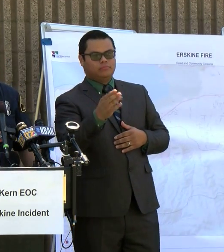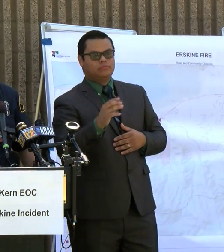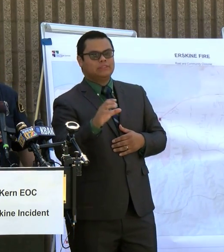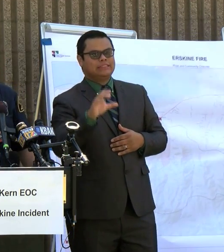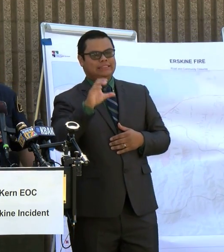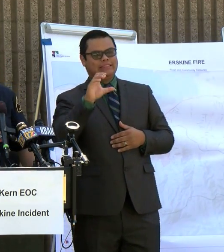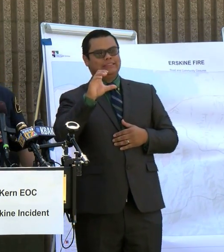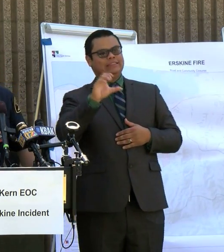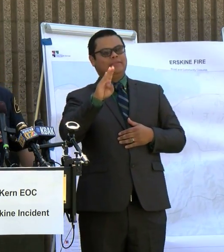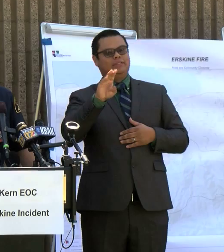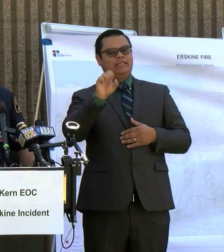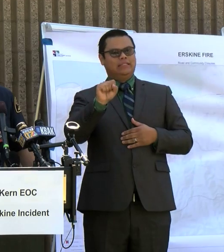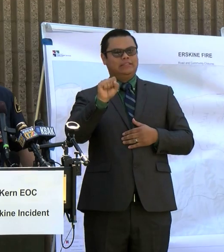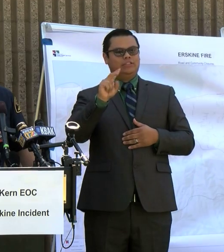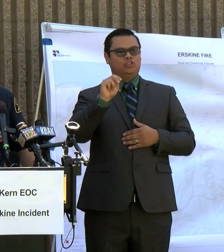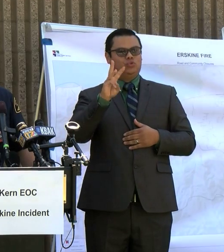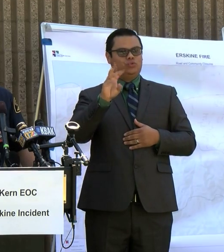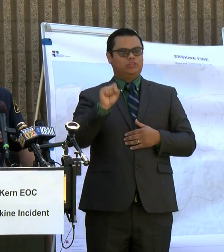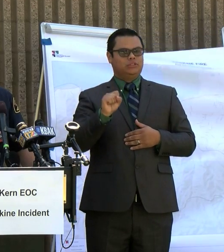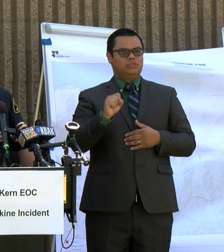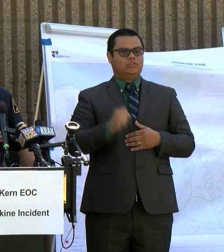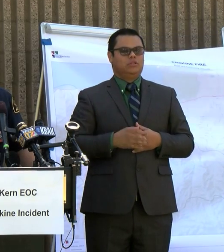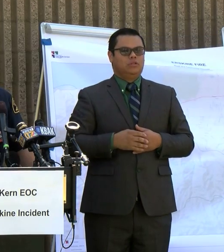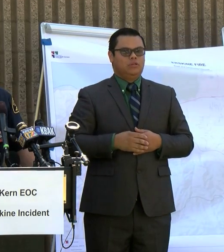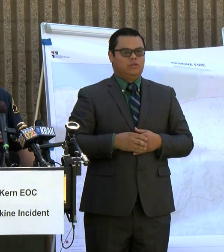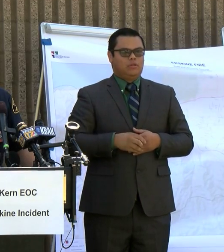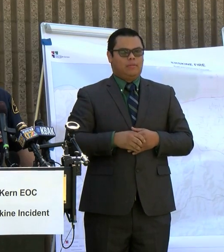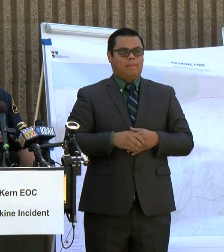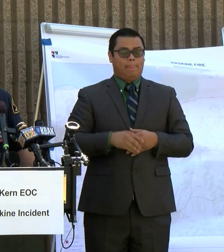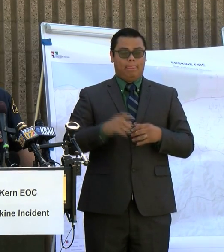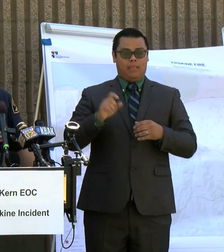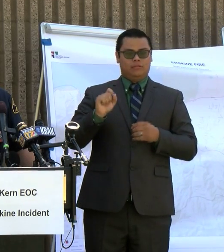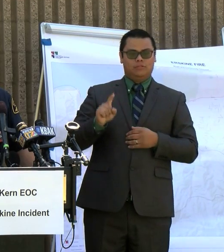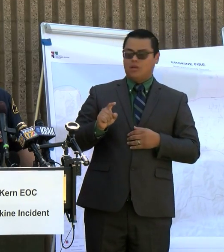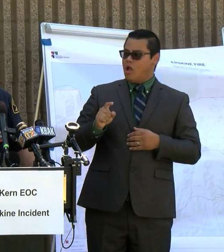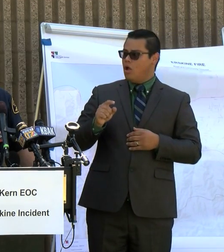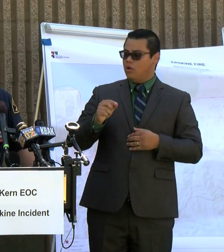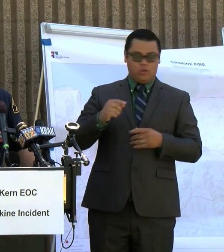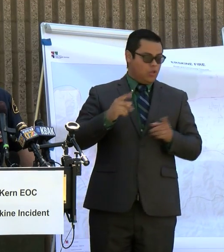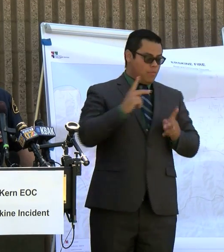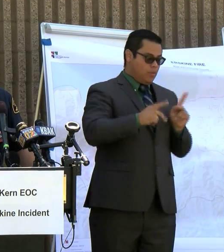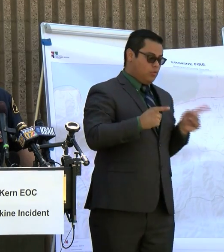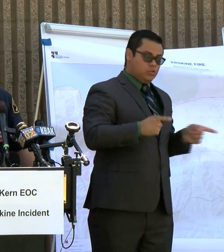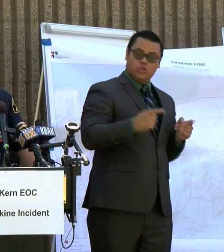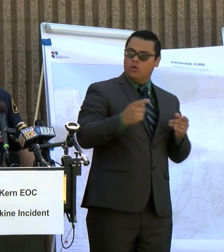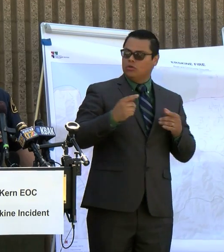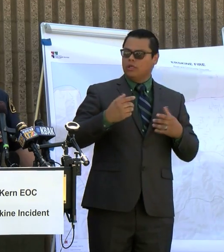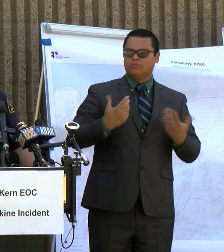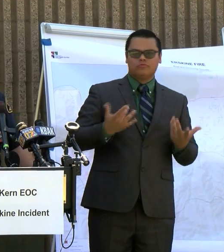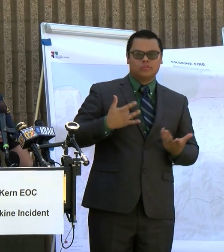CBS News. Are residents starting to get restless, wanting to get back into their homes?